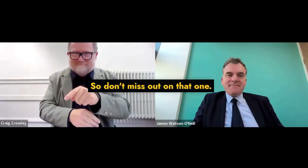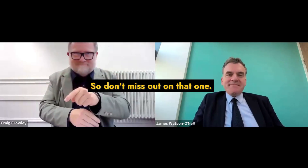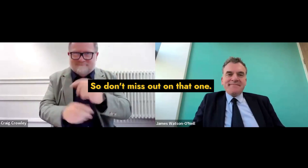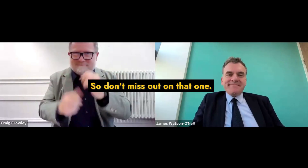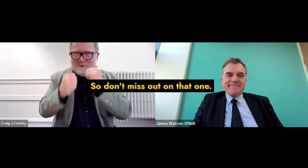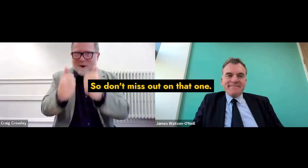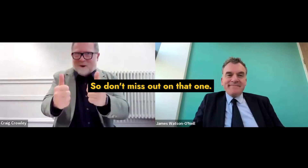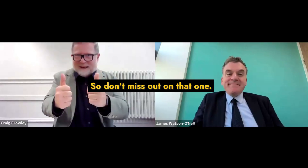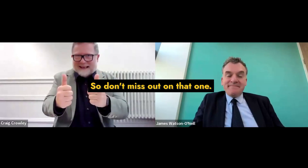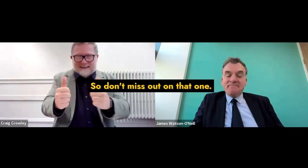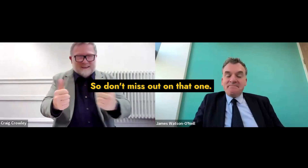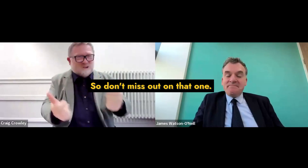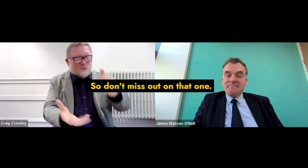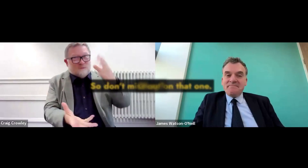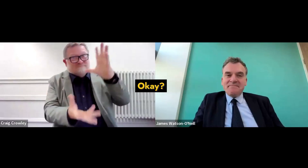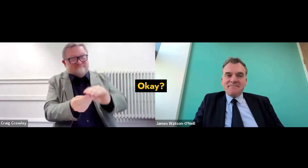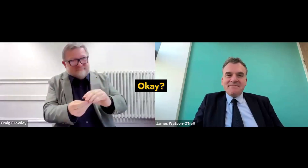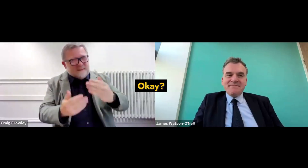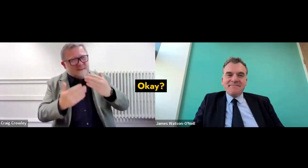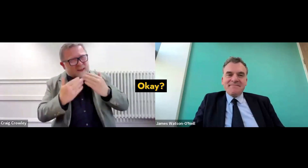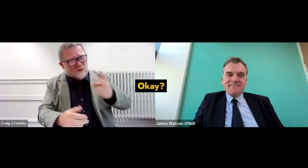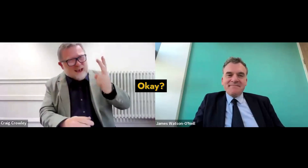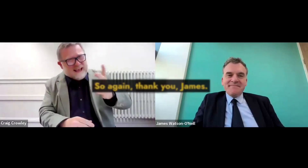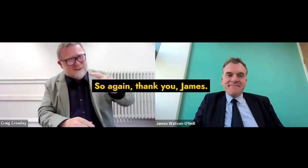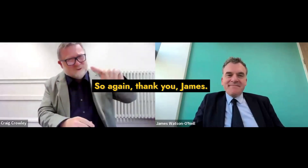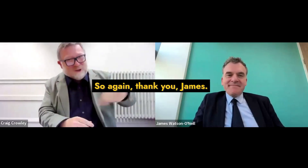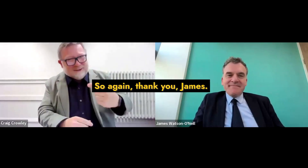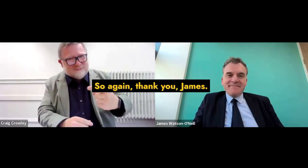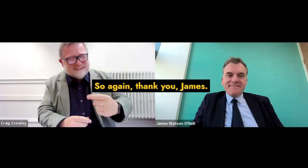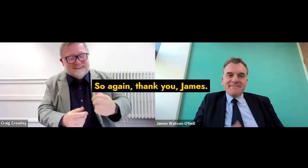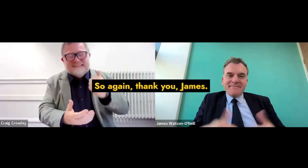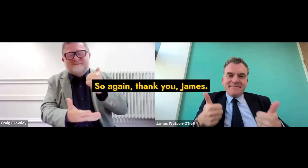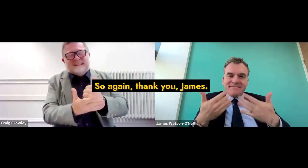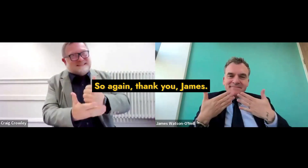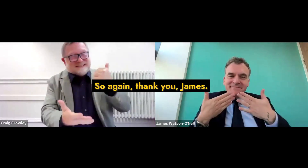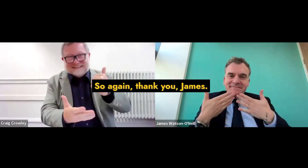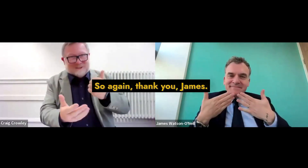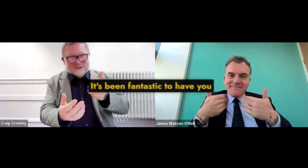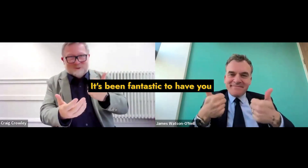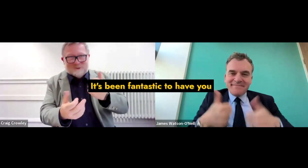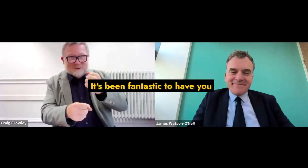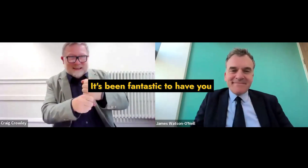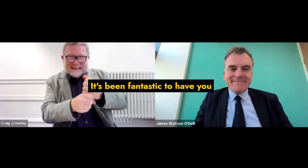Trailblazers. So don't miss out on that one. Okay. So again, thank you,